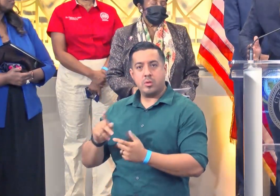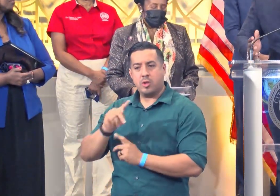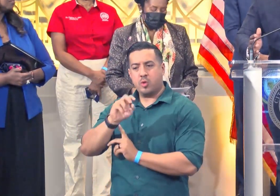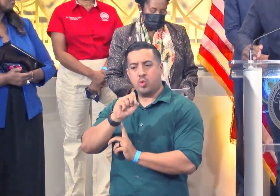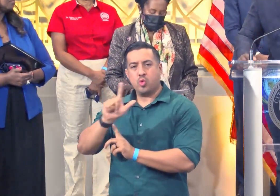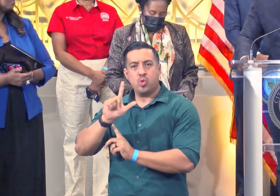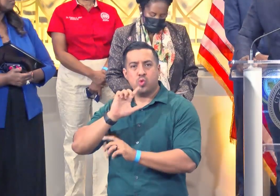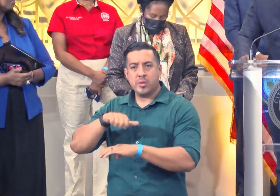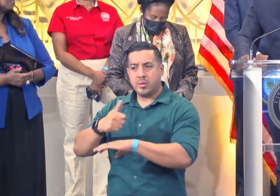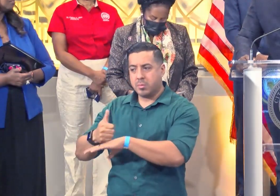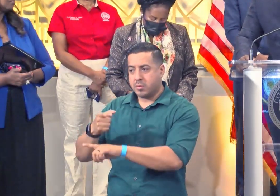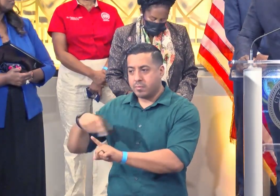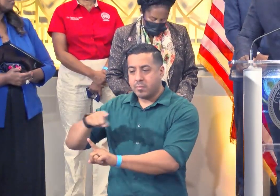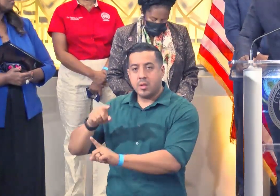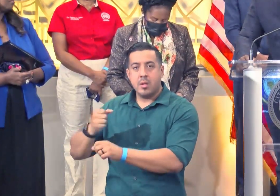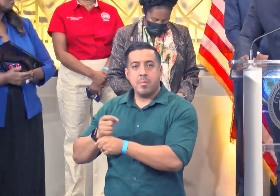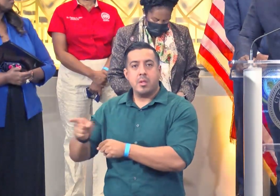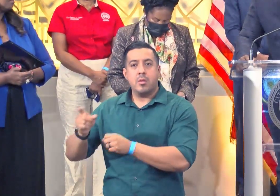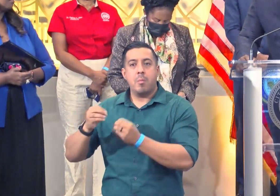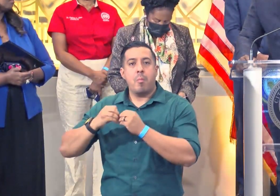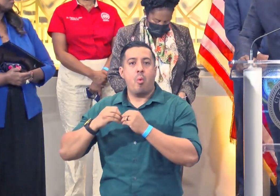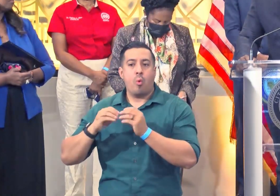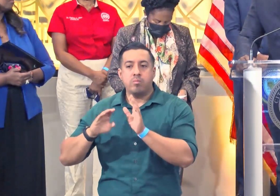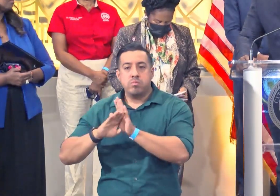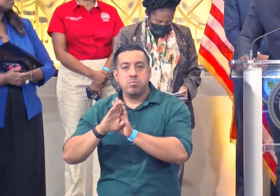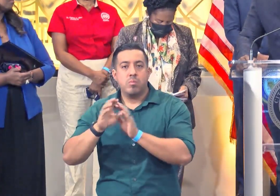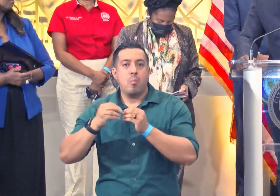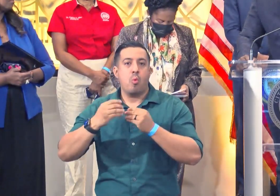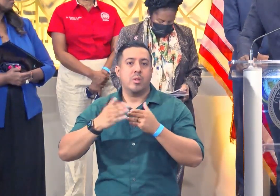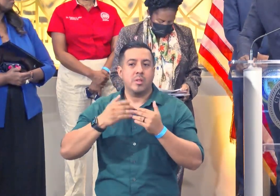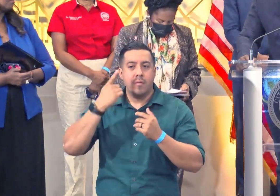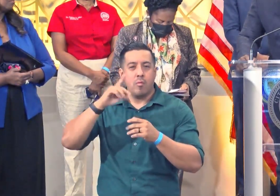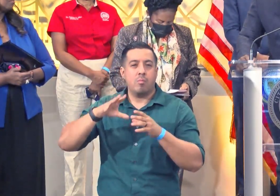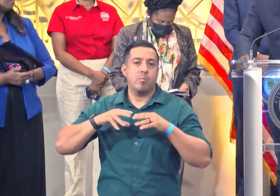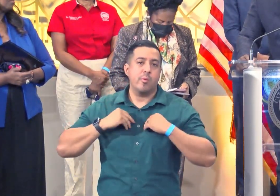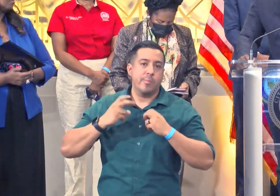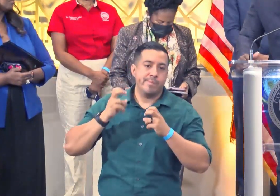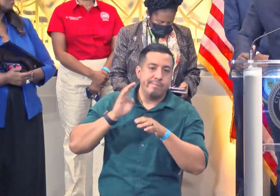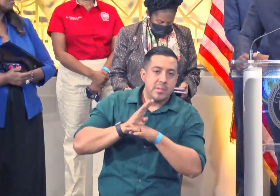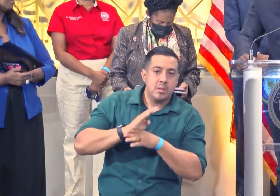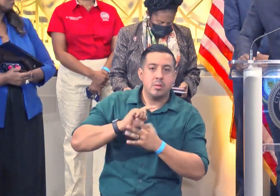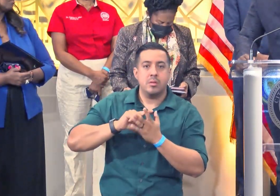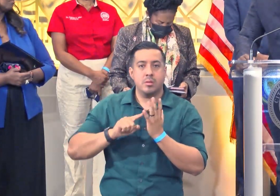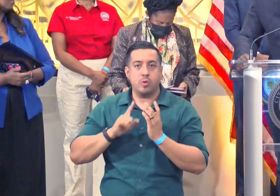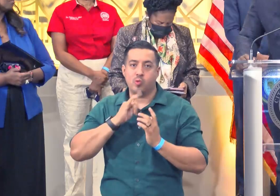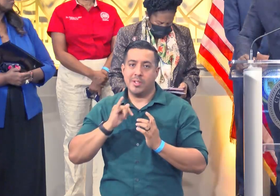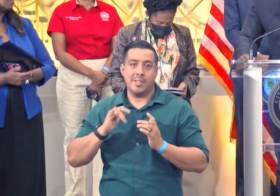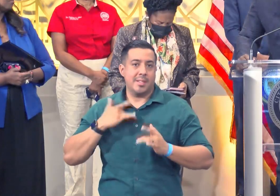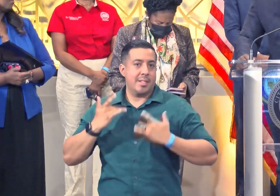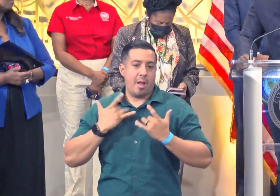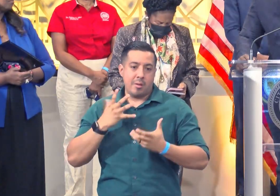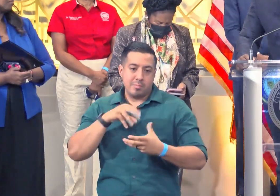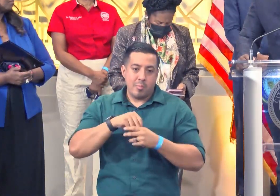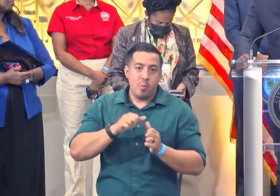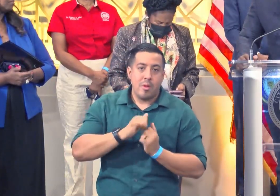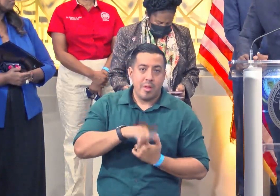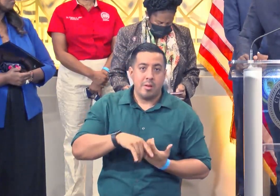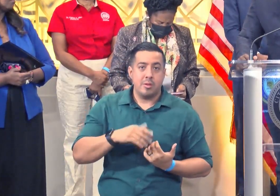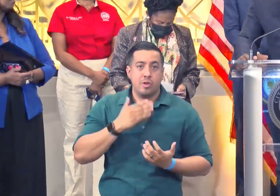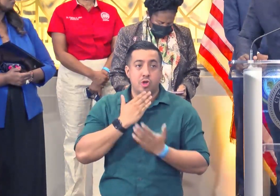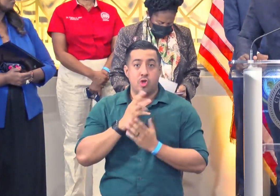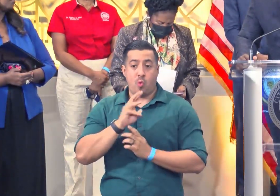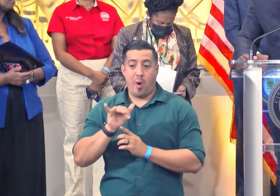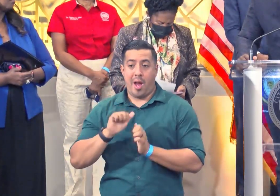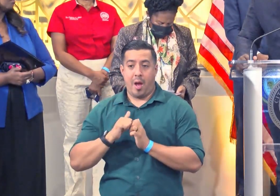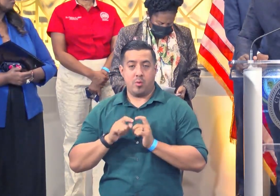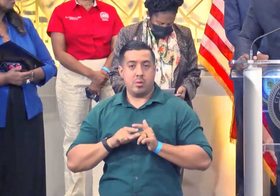to make their path easier, you know, in the entrepreneurship, that it's exciting to be a part of it and a great way to